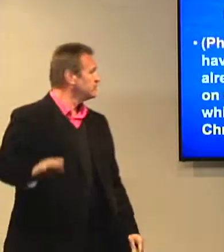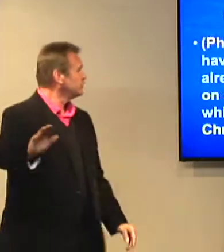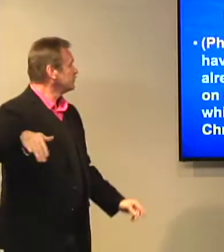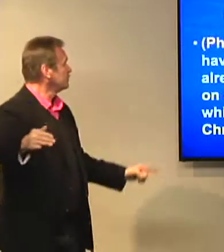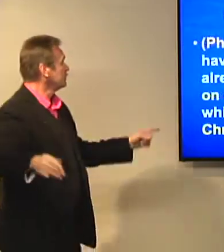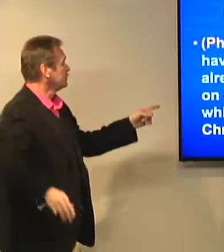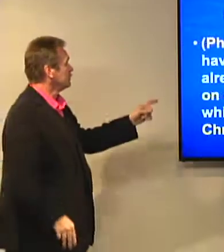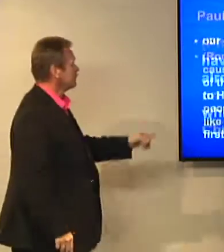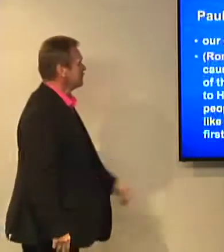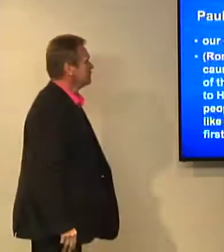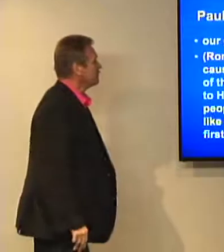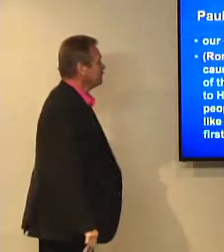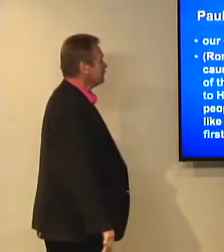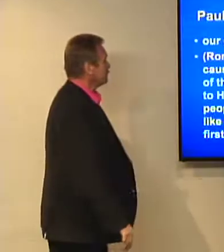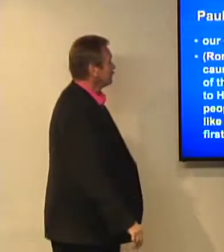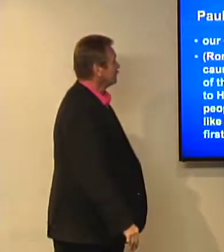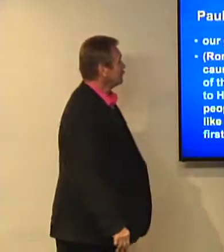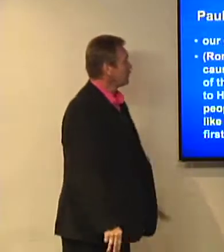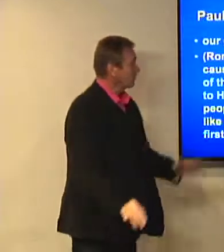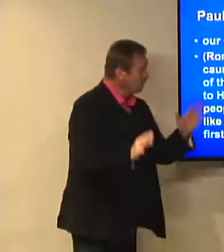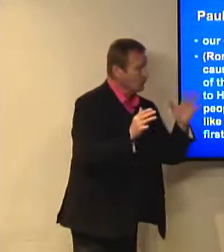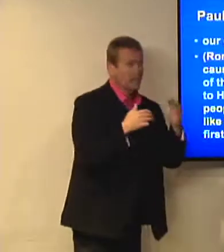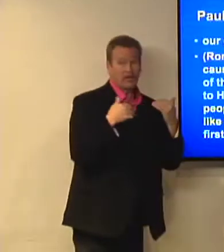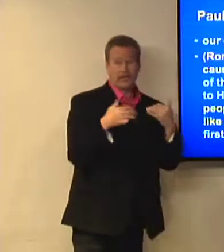finish like God's called you to do.